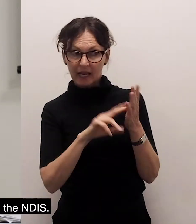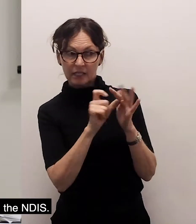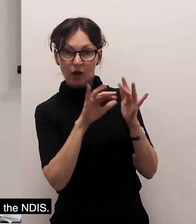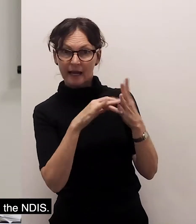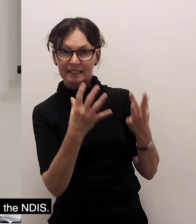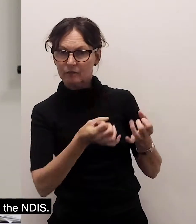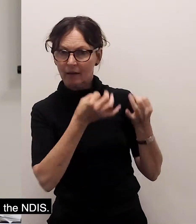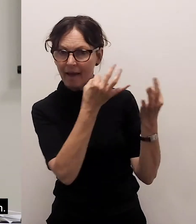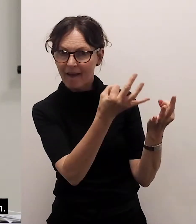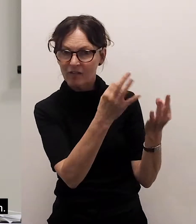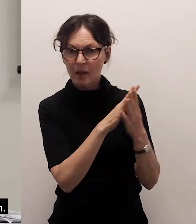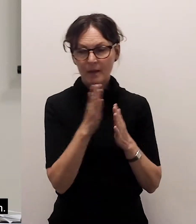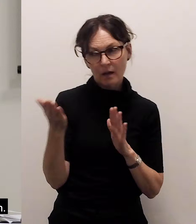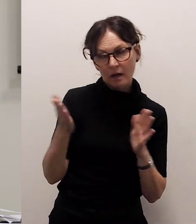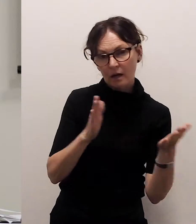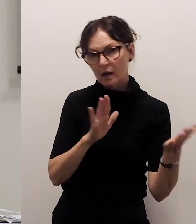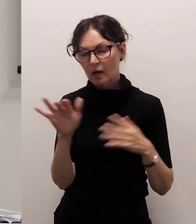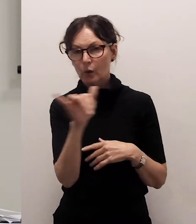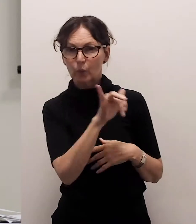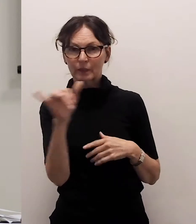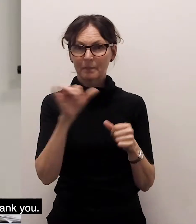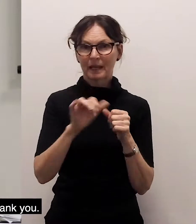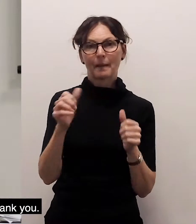in the NDIS. Yeah.